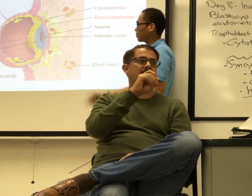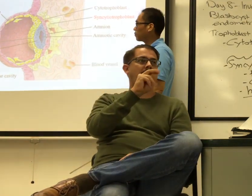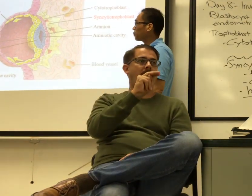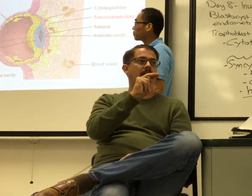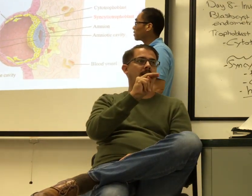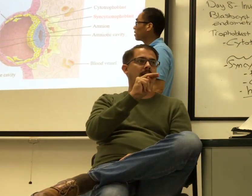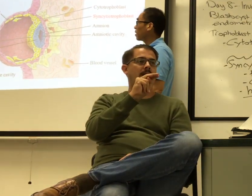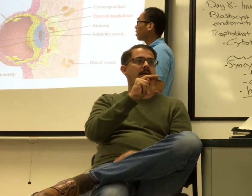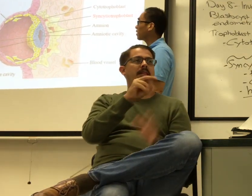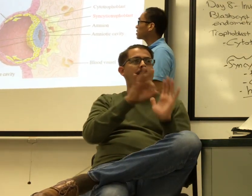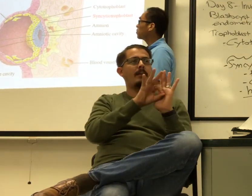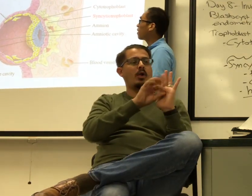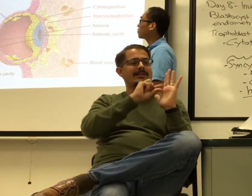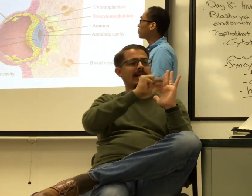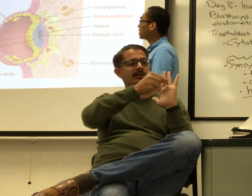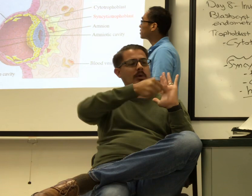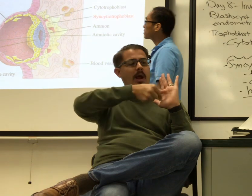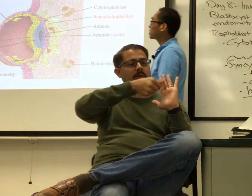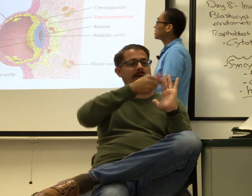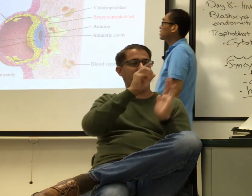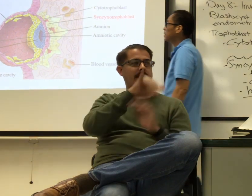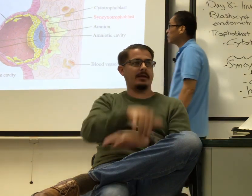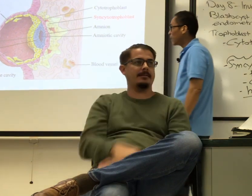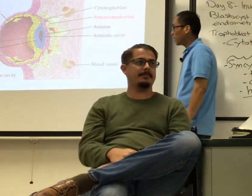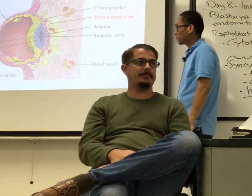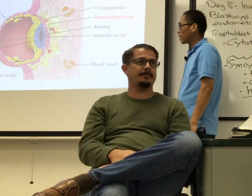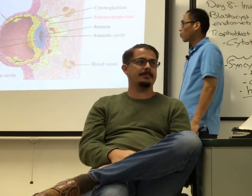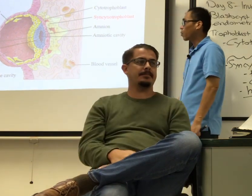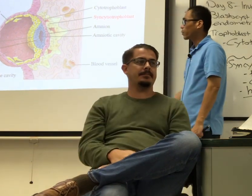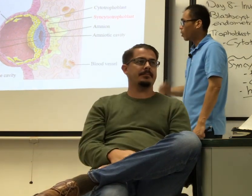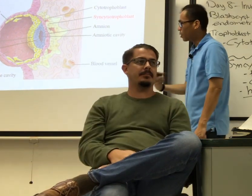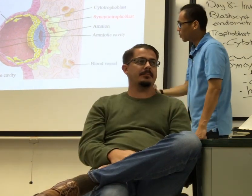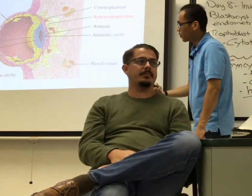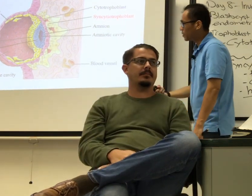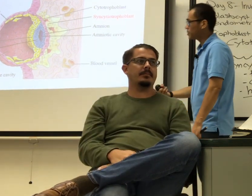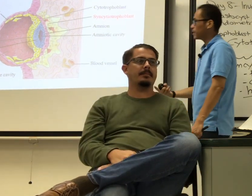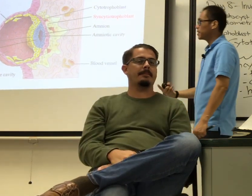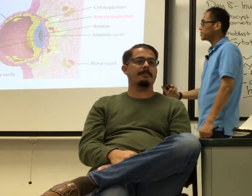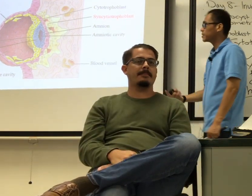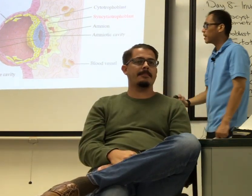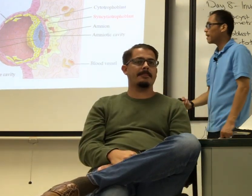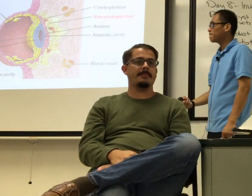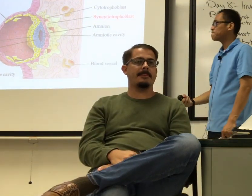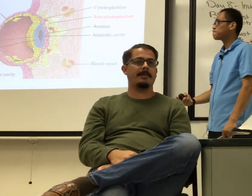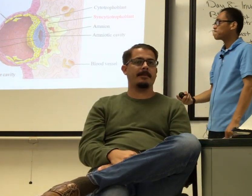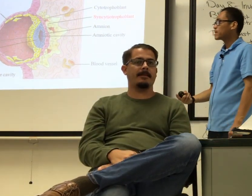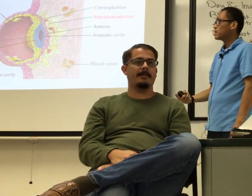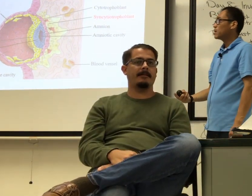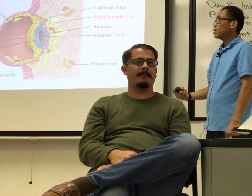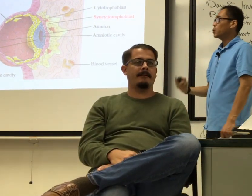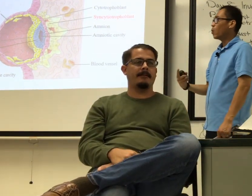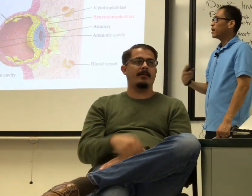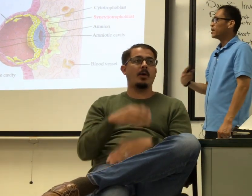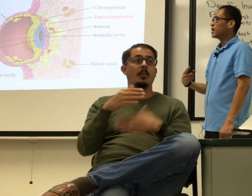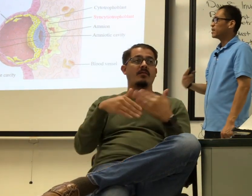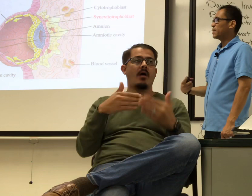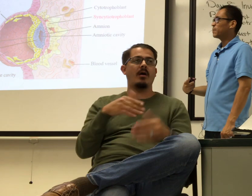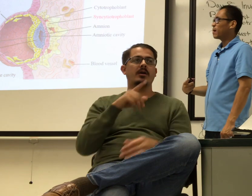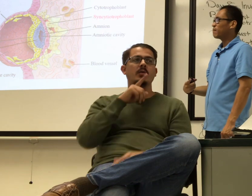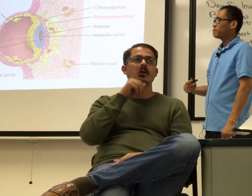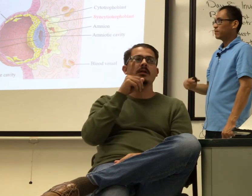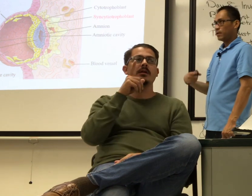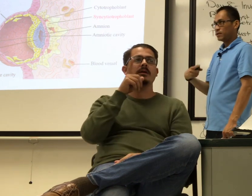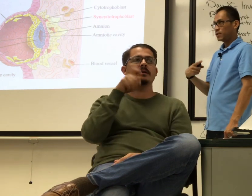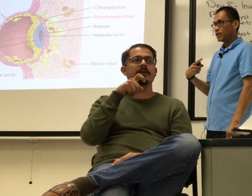the bubble. All right, let's move on from this. Now where we're going with this is, you want to dig